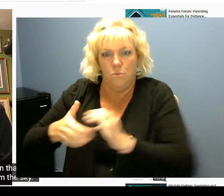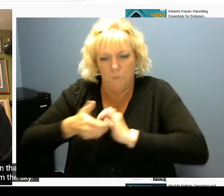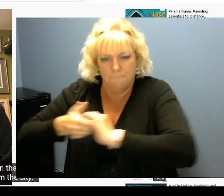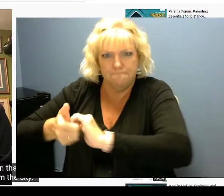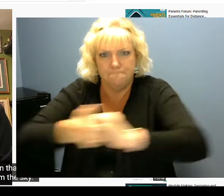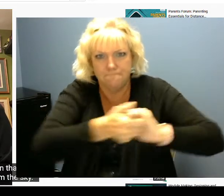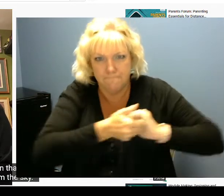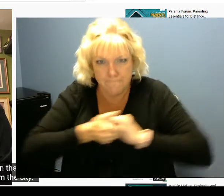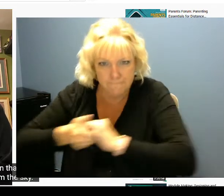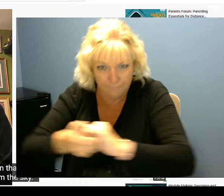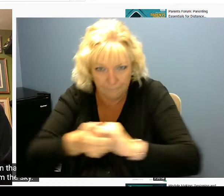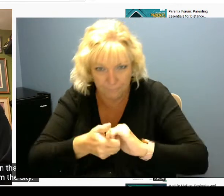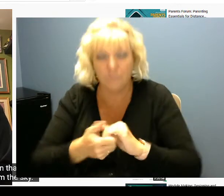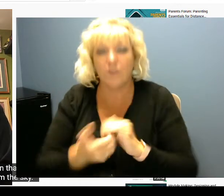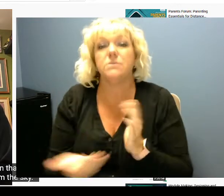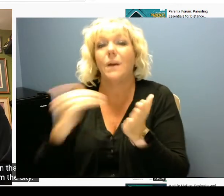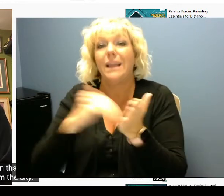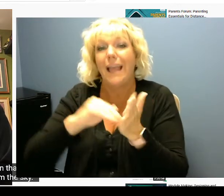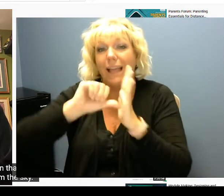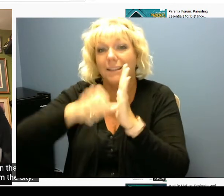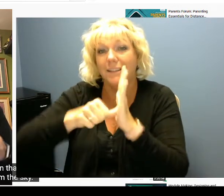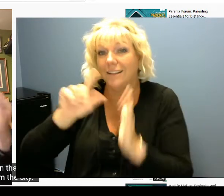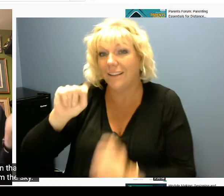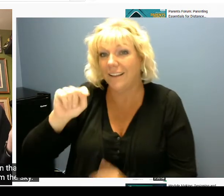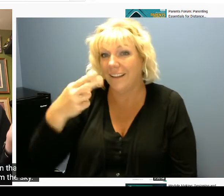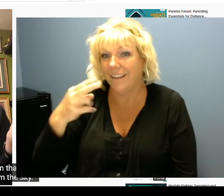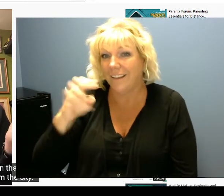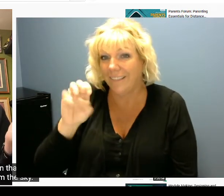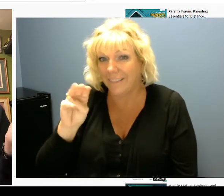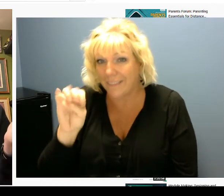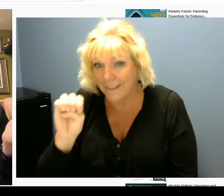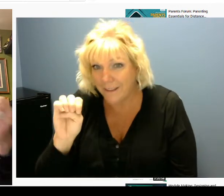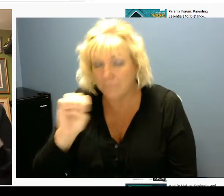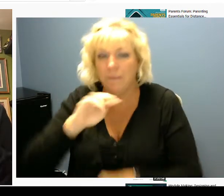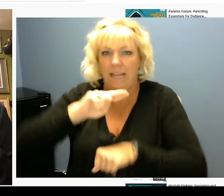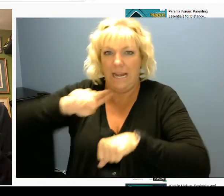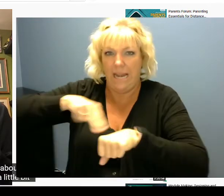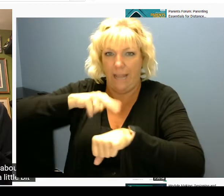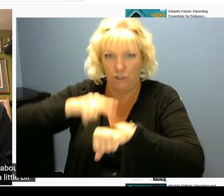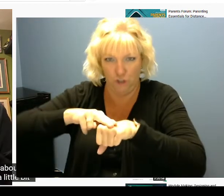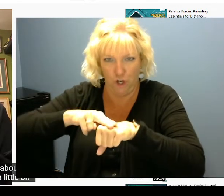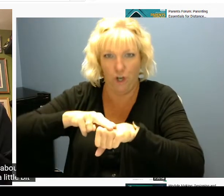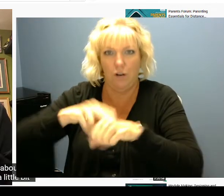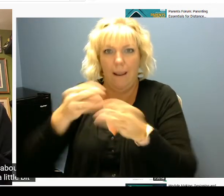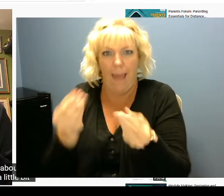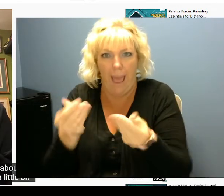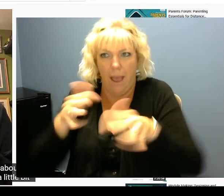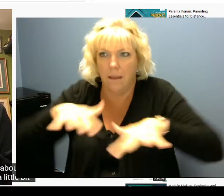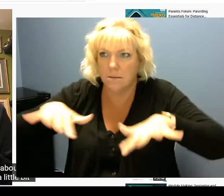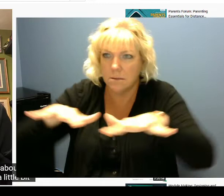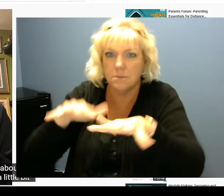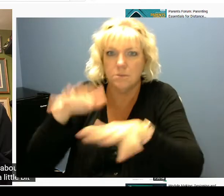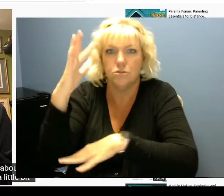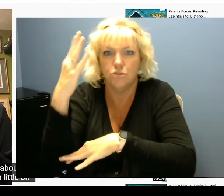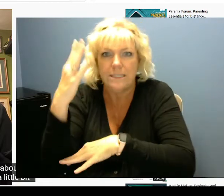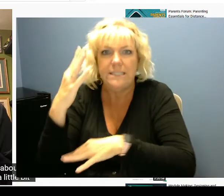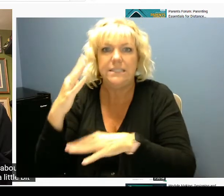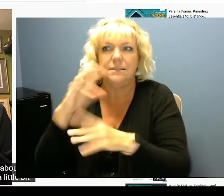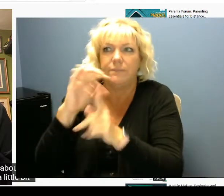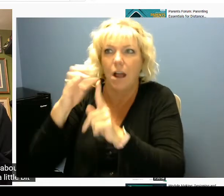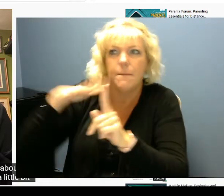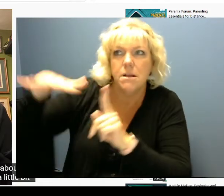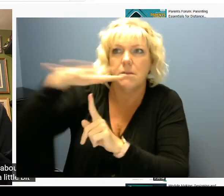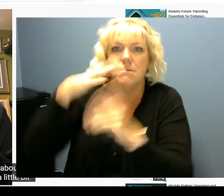of nature, the role of women that we saw in the woman who fell from the sky. Now, the other thing to point out about this